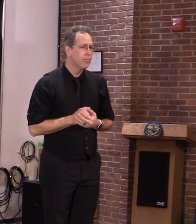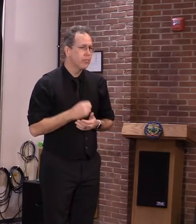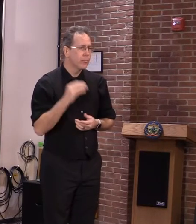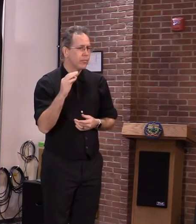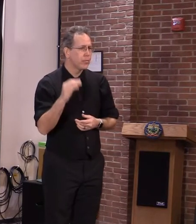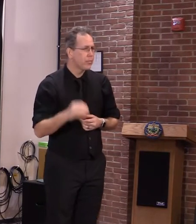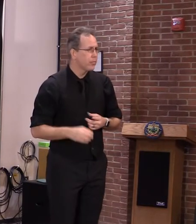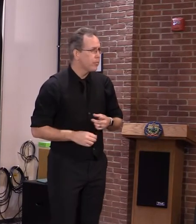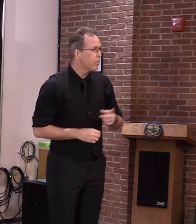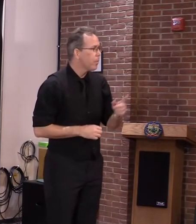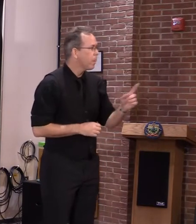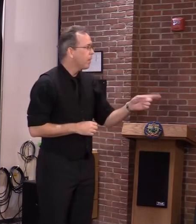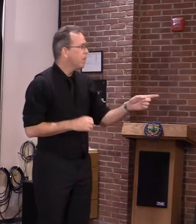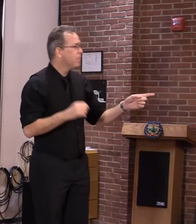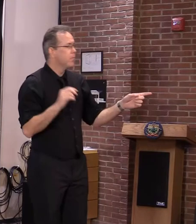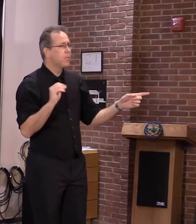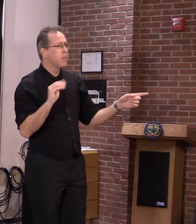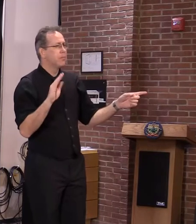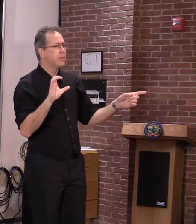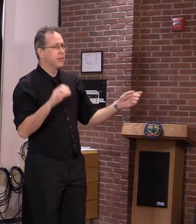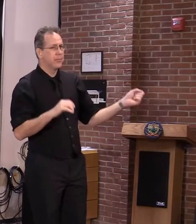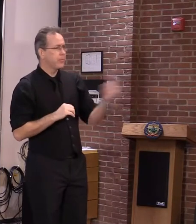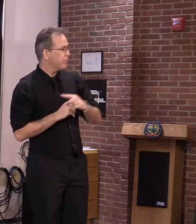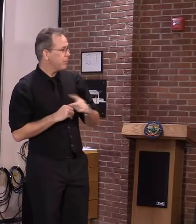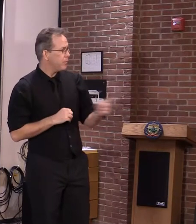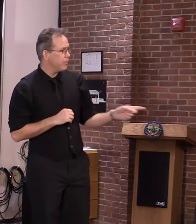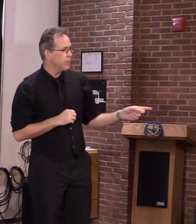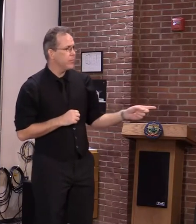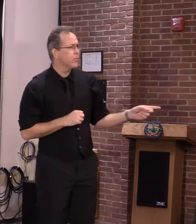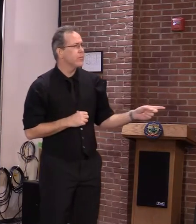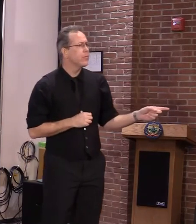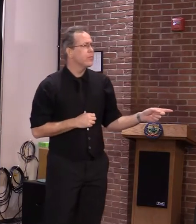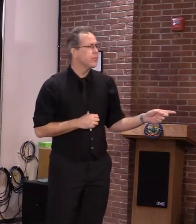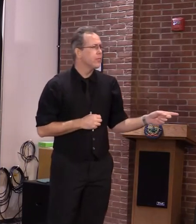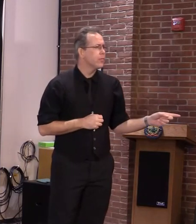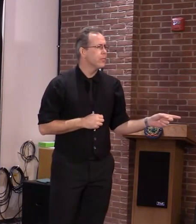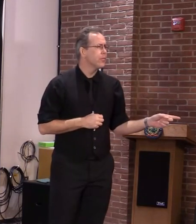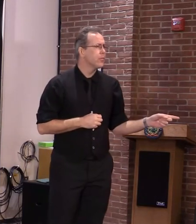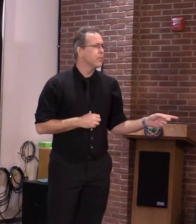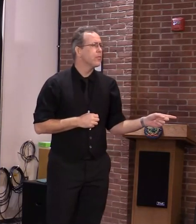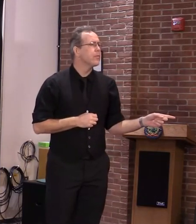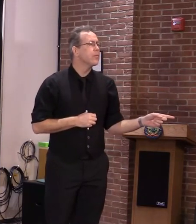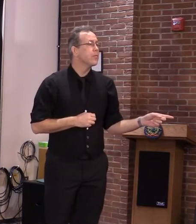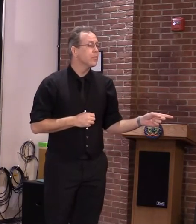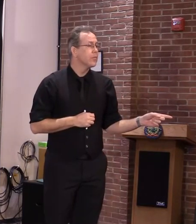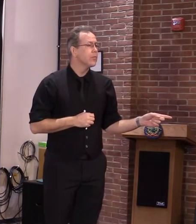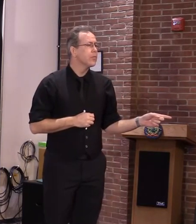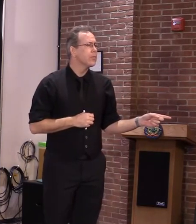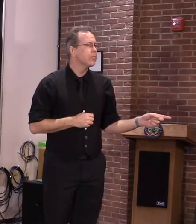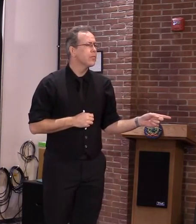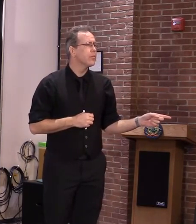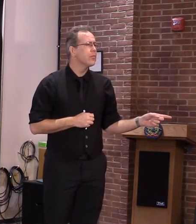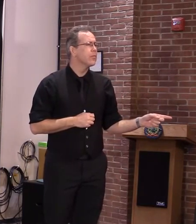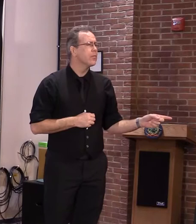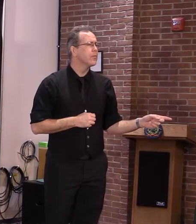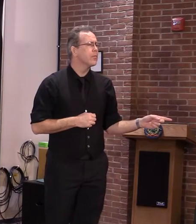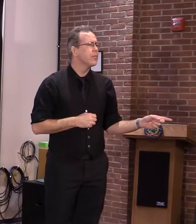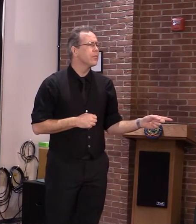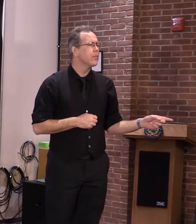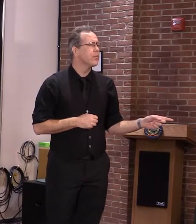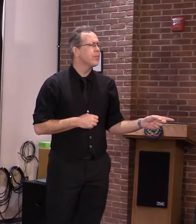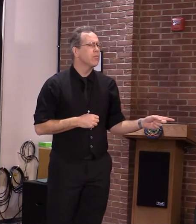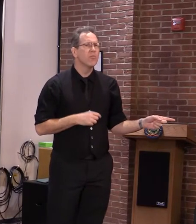We heard a lot today the term being up to date, you know, get up to date on your vaccines. Is that what we're now using instead of